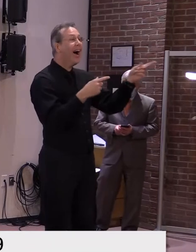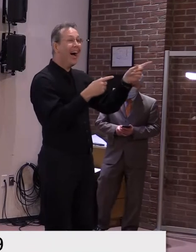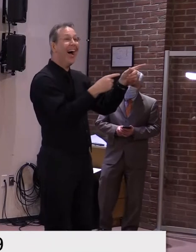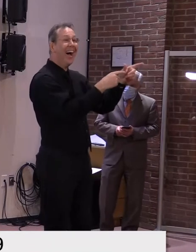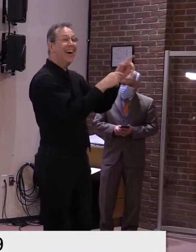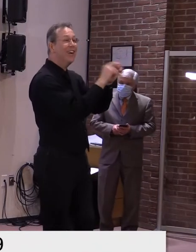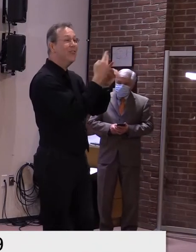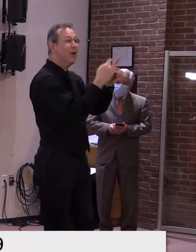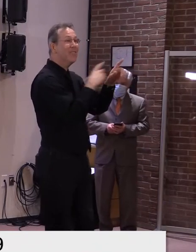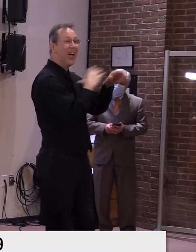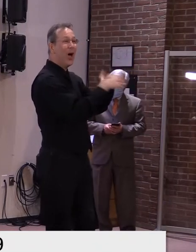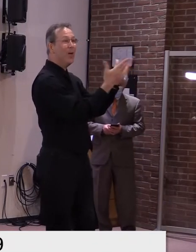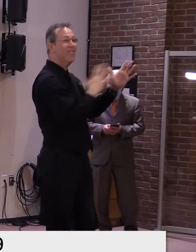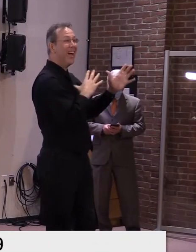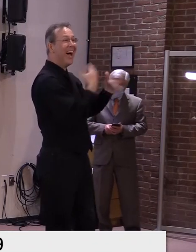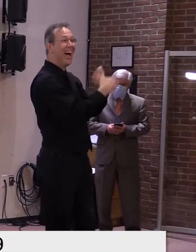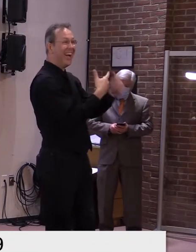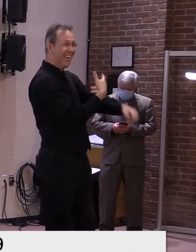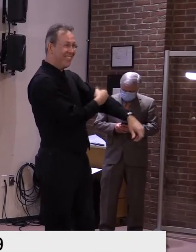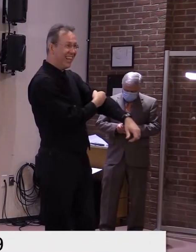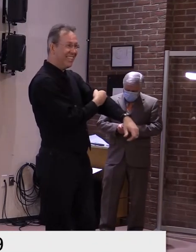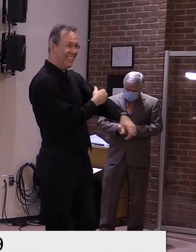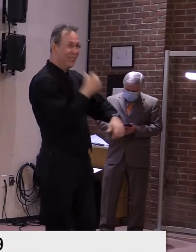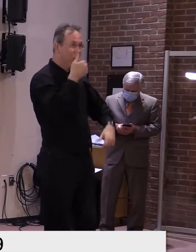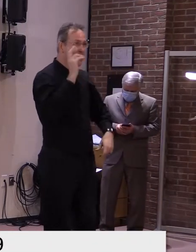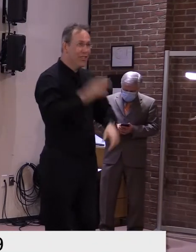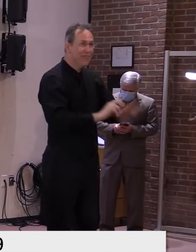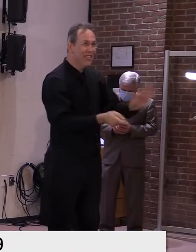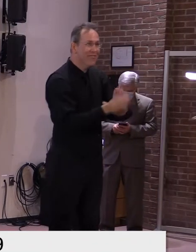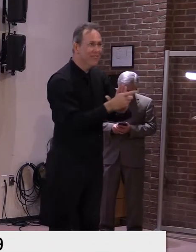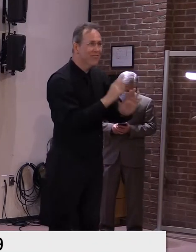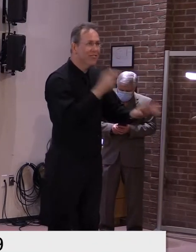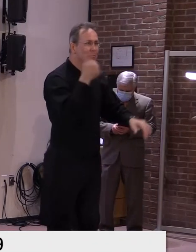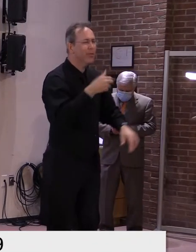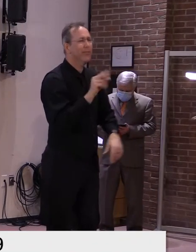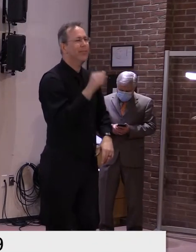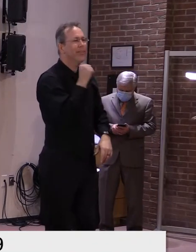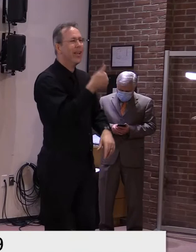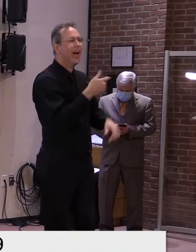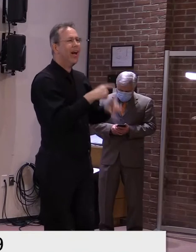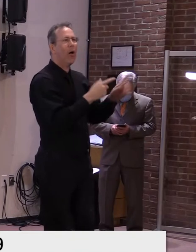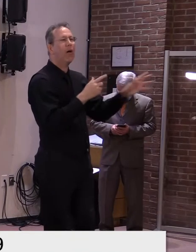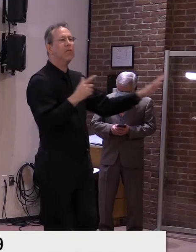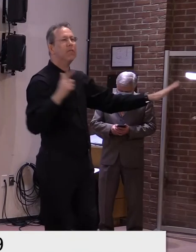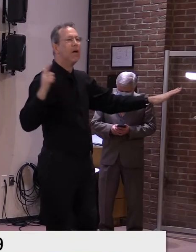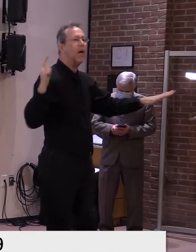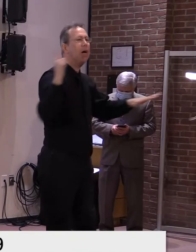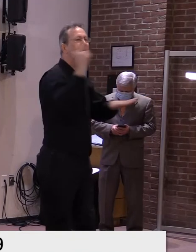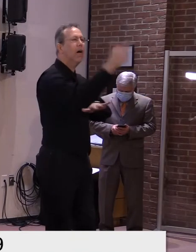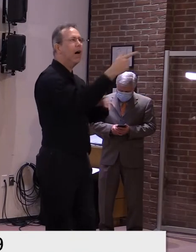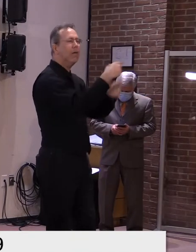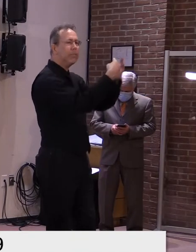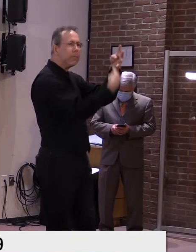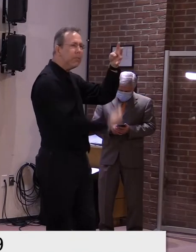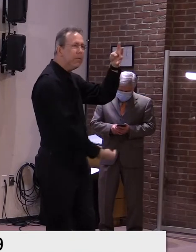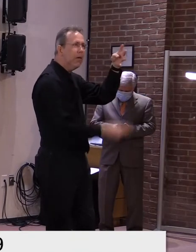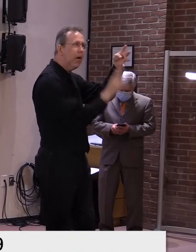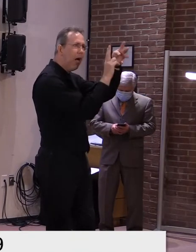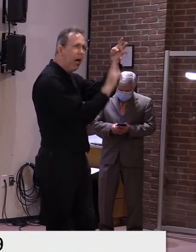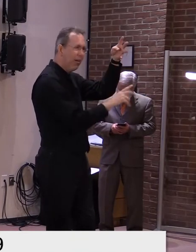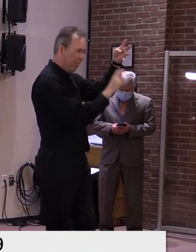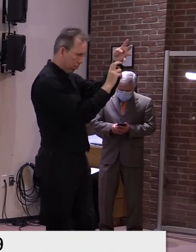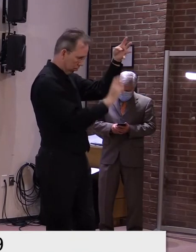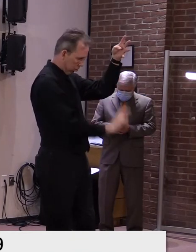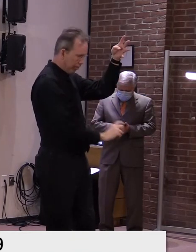get vaccinated any quicker because everyone's getting the same supply as they did last week, the week before. I mean, it just is on a